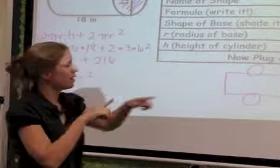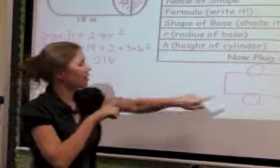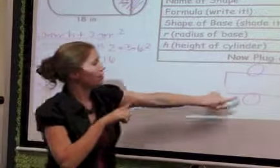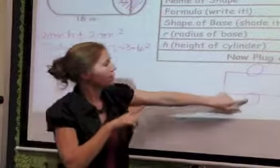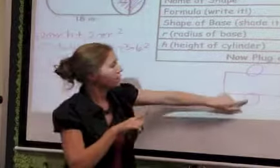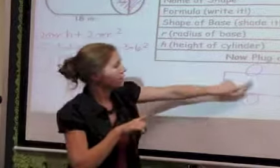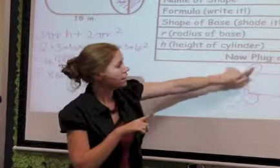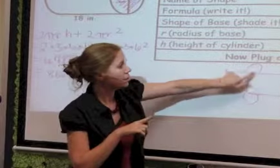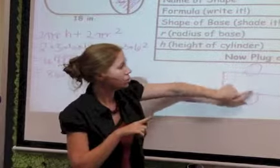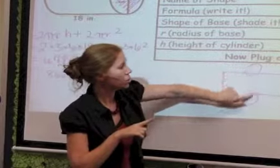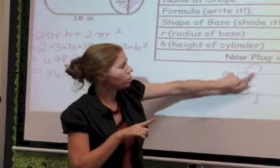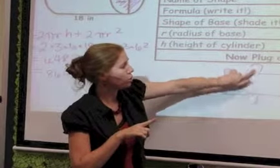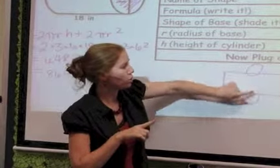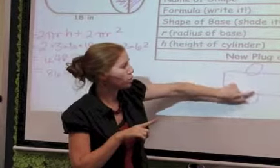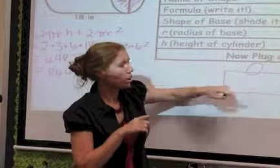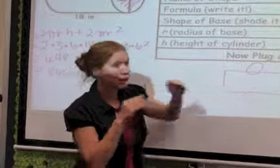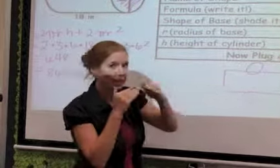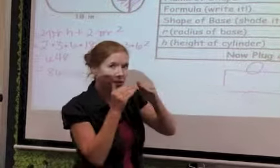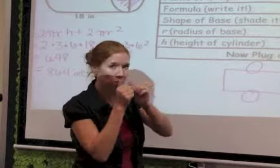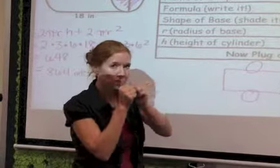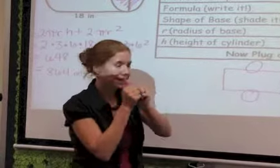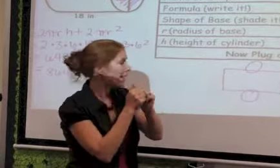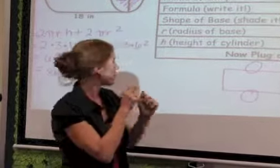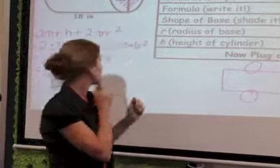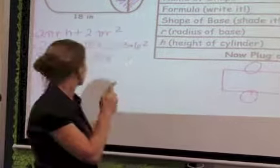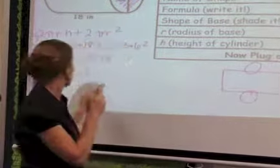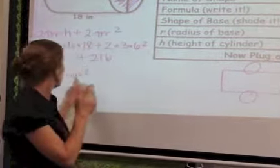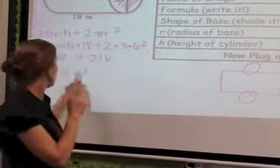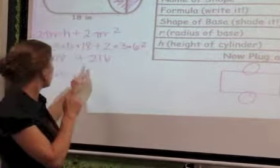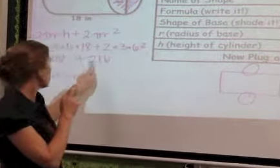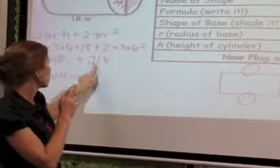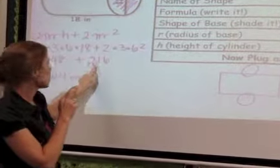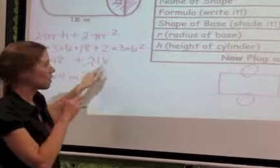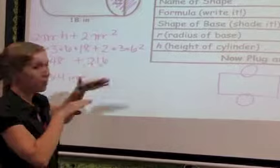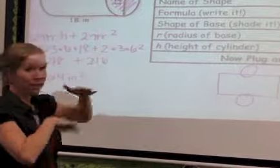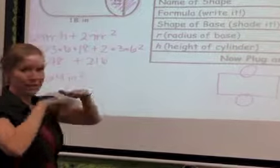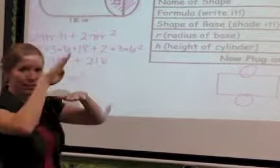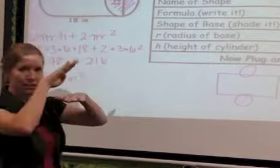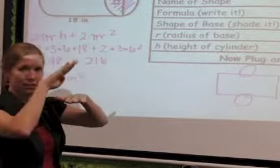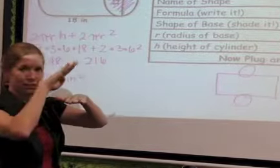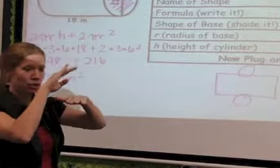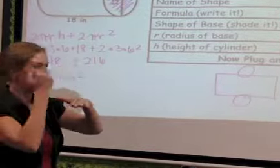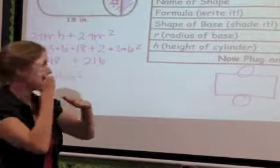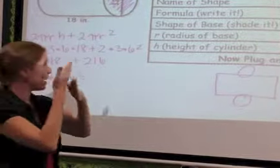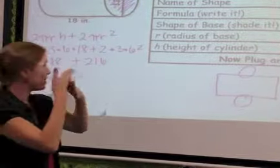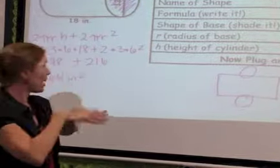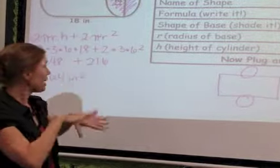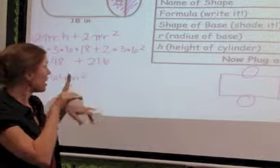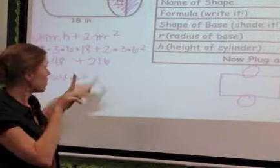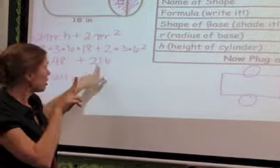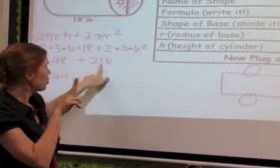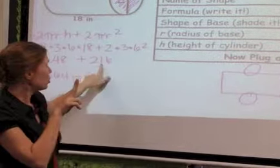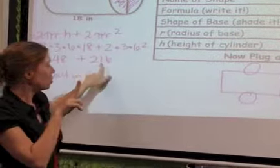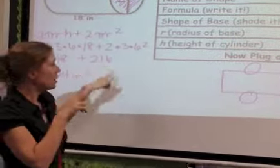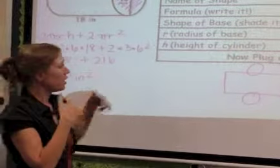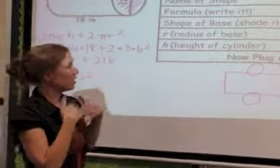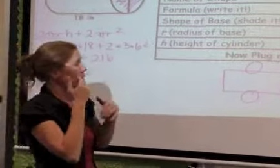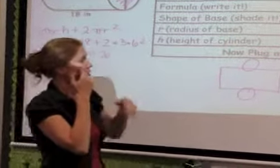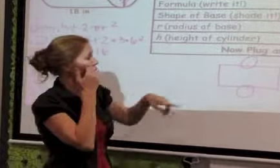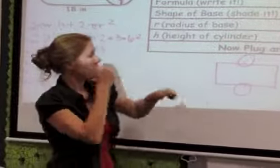then these two equal together are the bases. So if I divided that by 2, then I would know